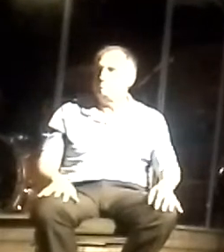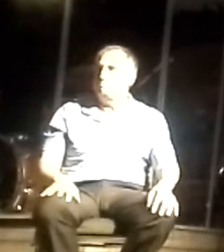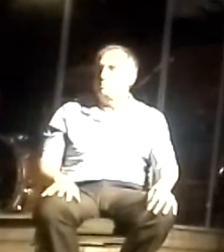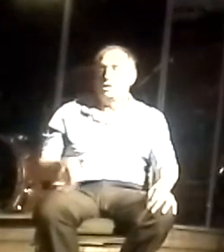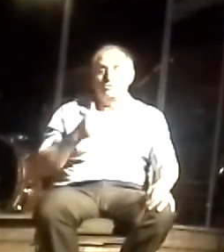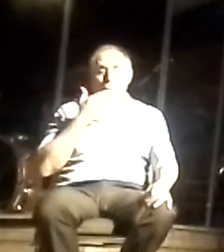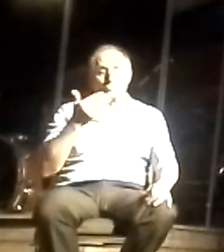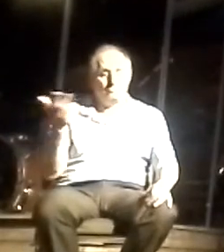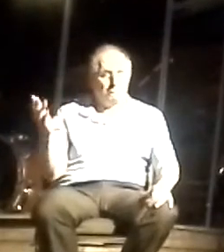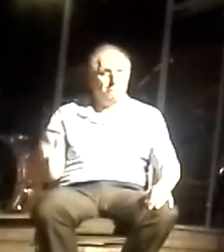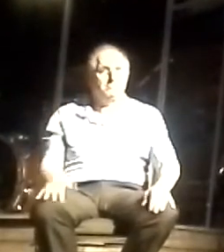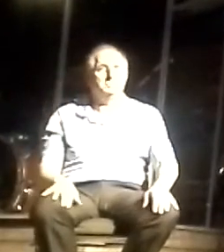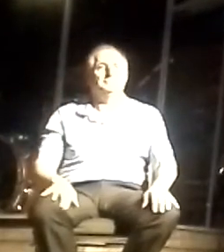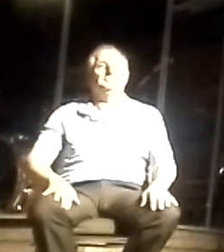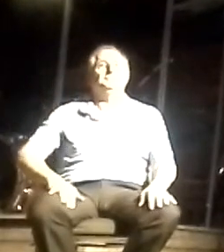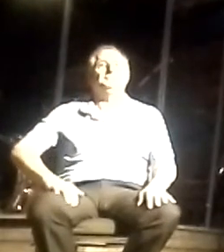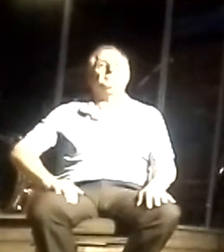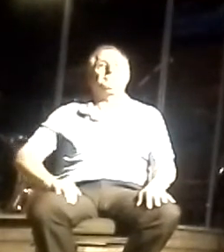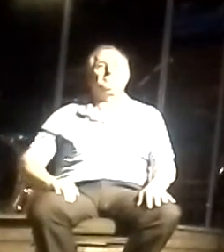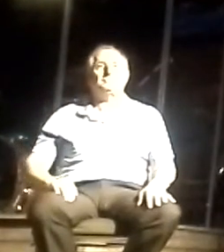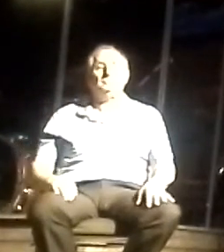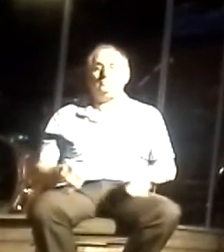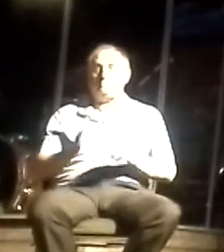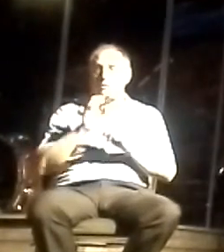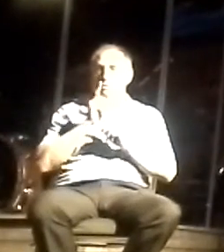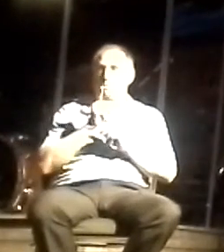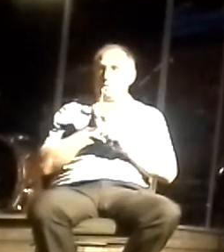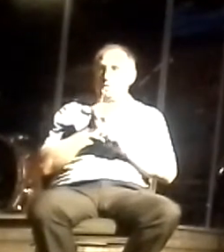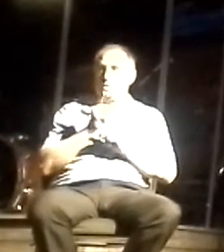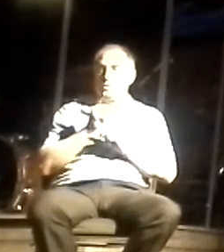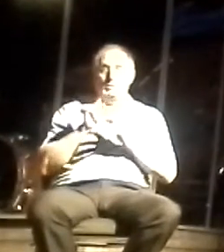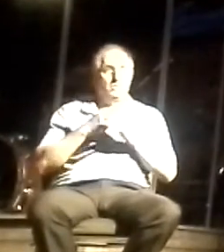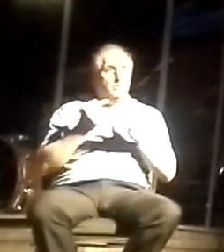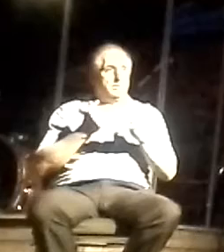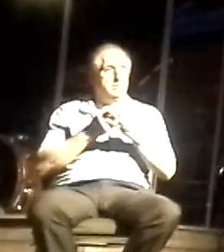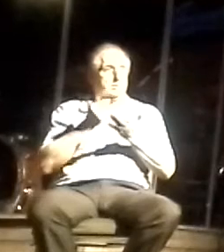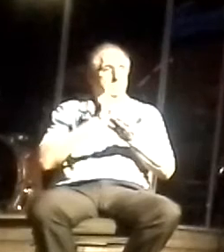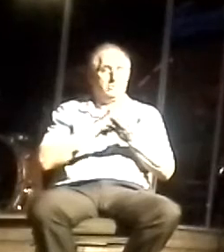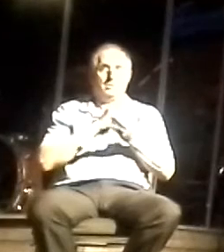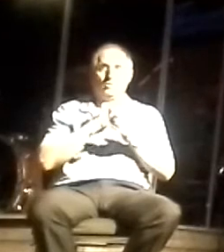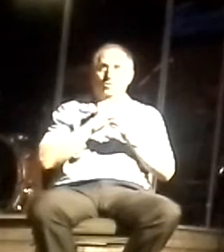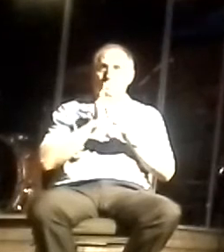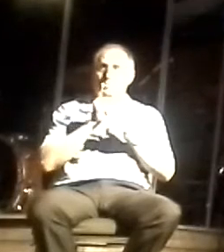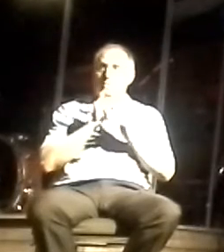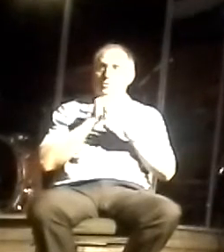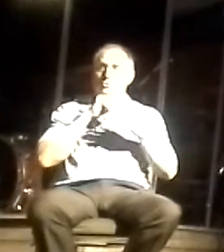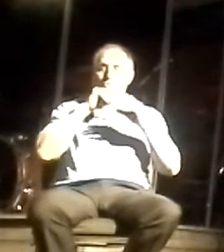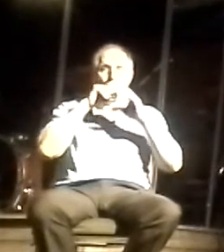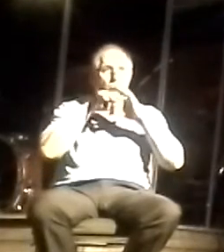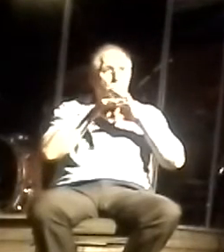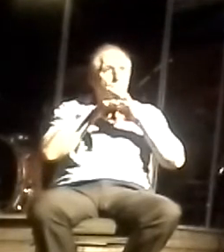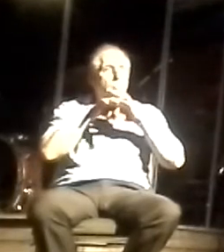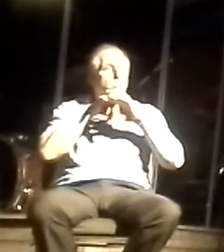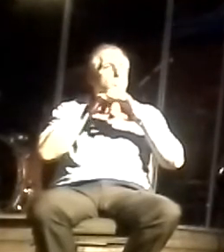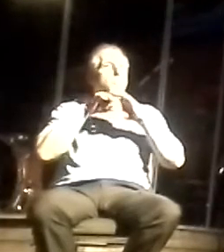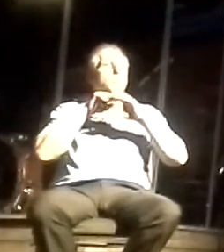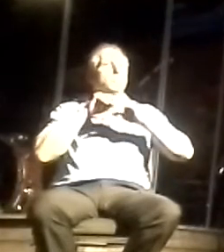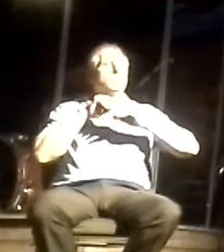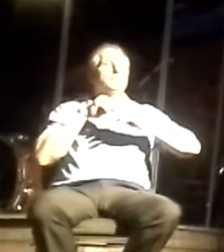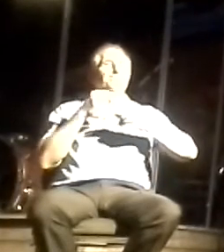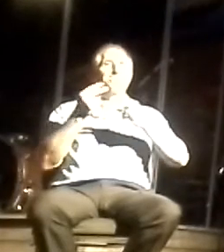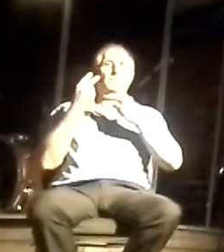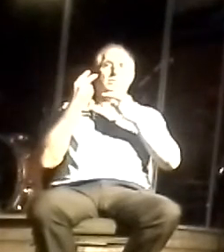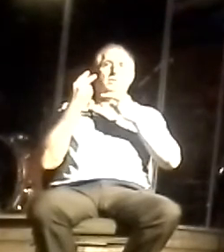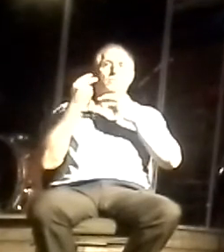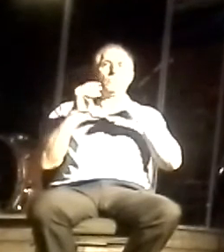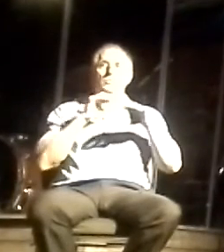Good stuff right there. We're going to take a moment. We started doing this last week. We're going to take a moment to just breathe every week and just reflect on what we've